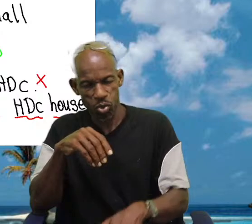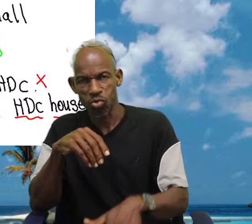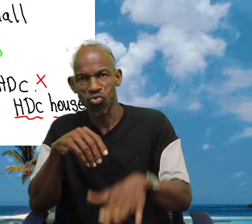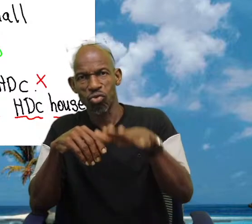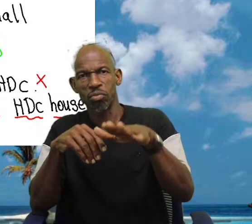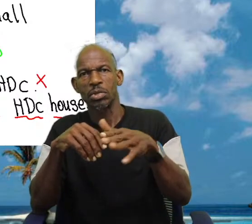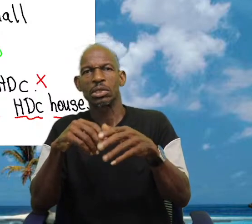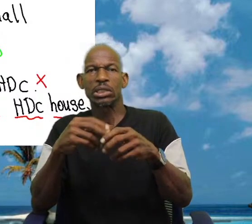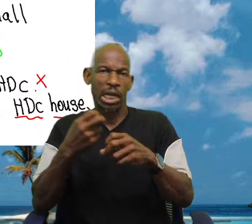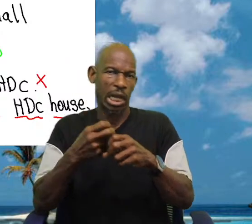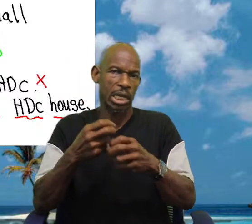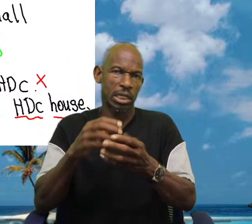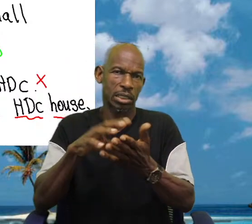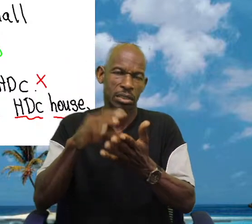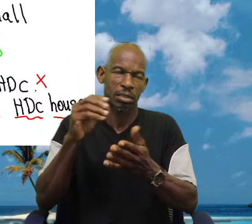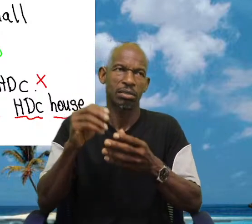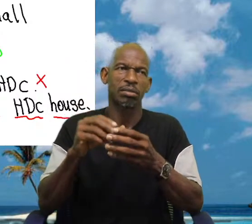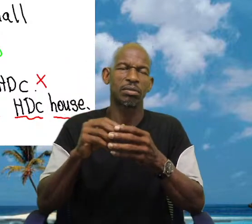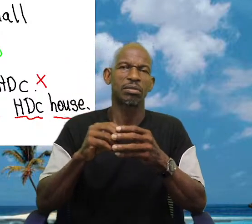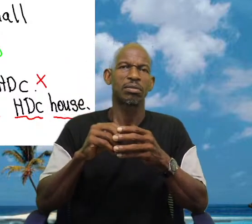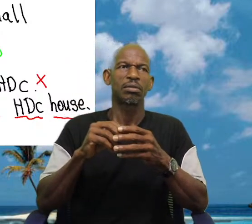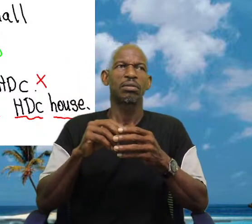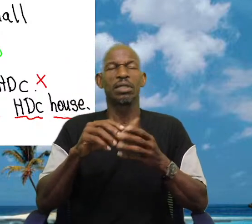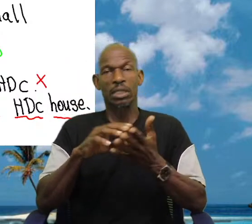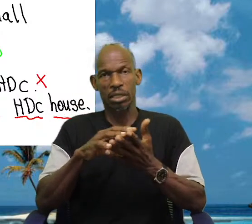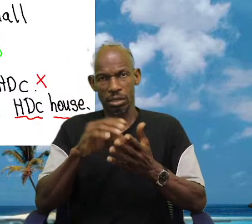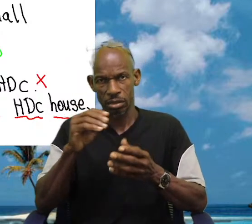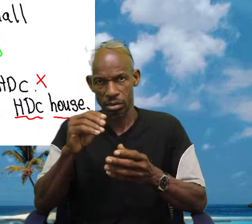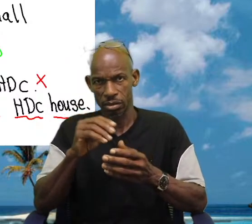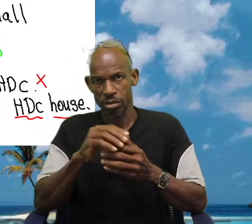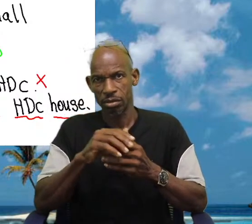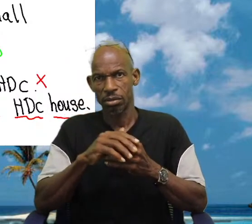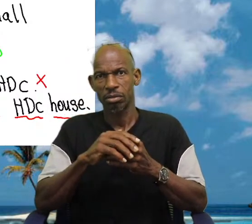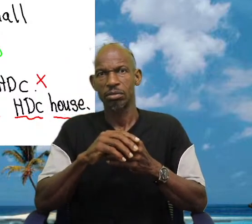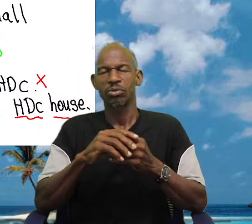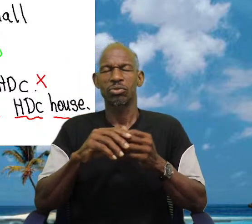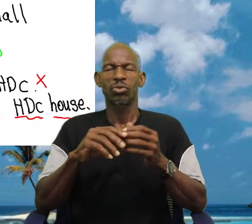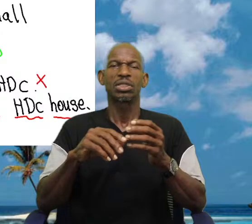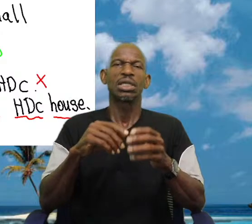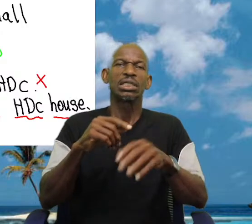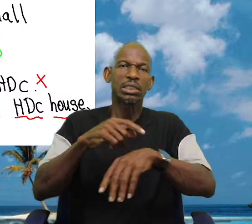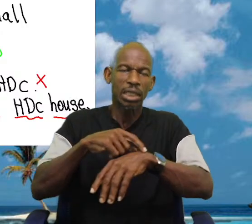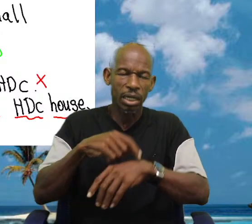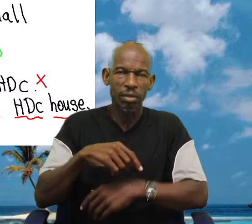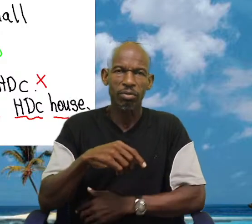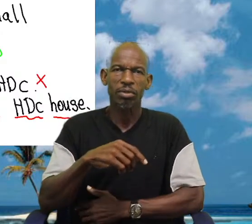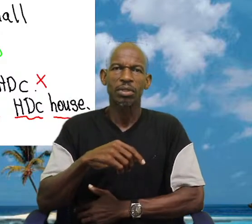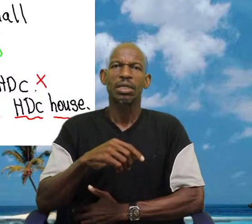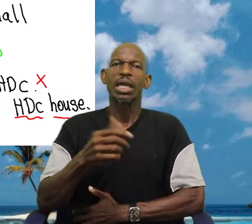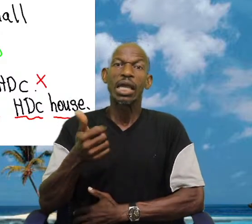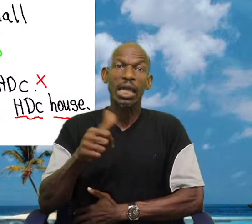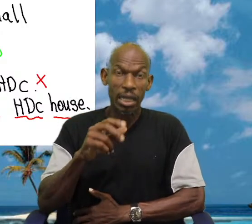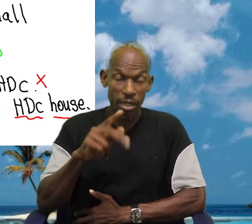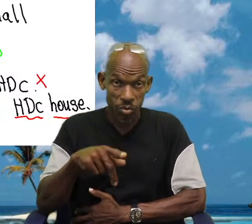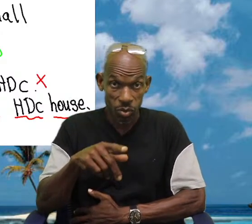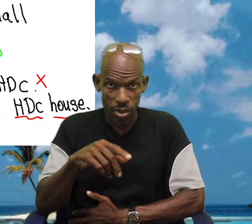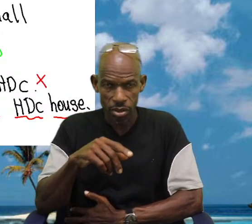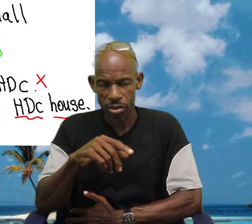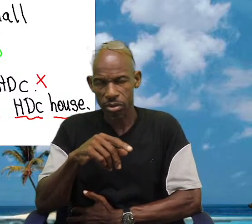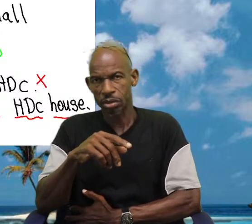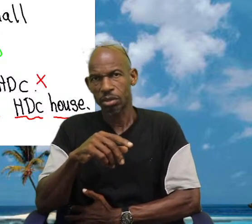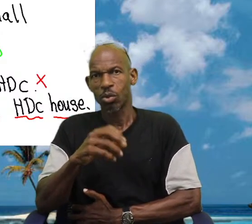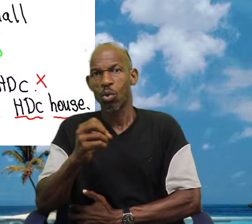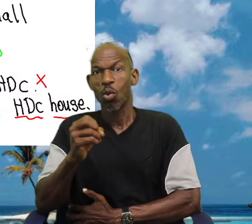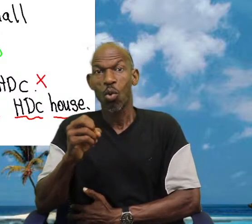have never heard it and you are learning it. That is why it takes a lot of time for anybody, whether it's a deaf person or a person